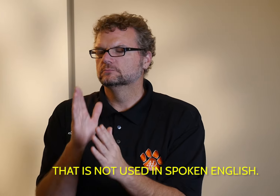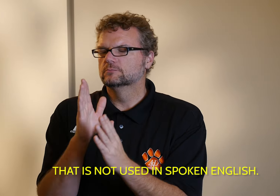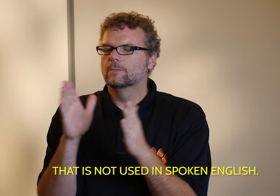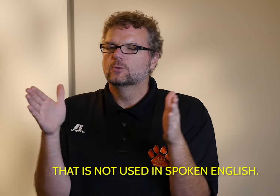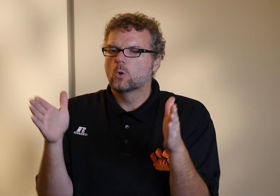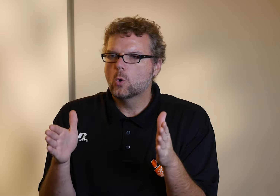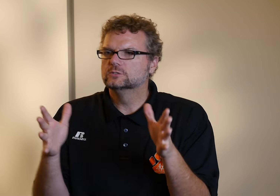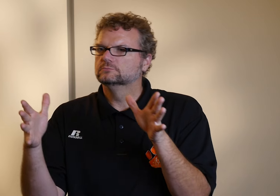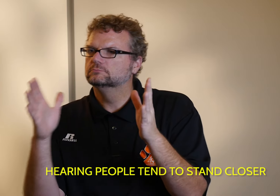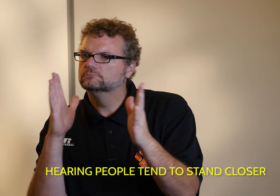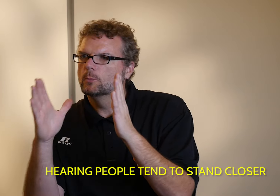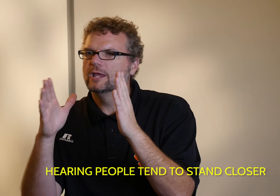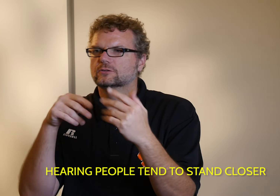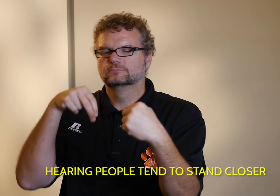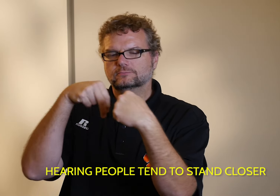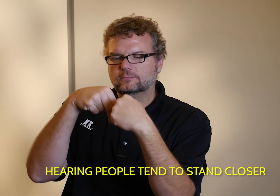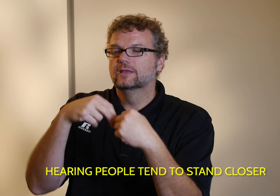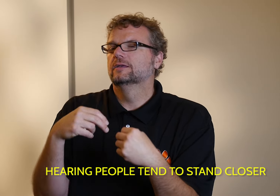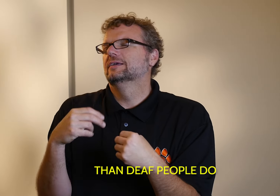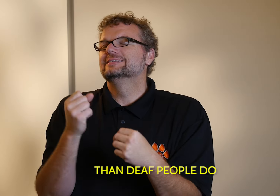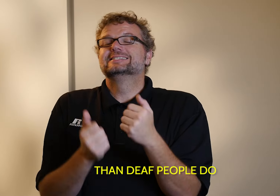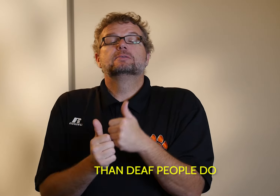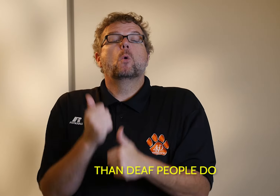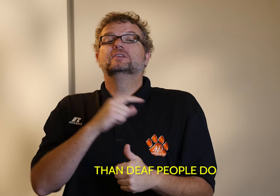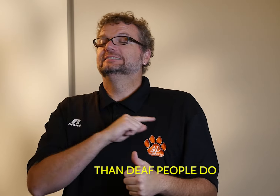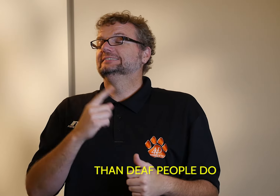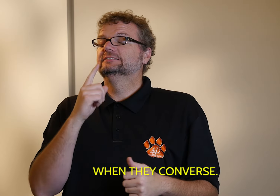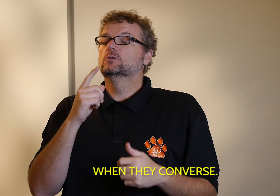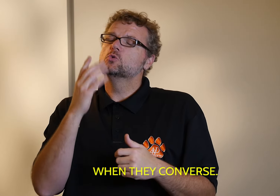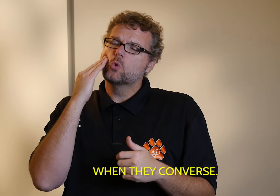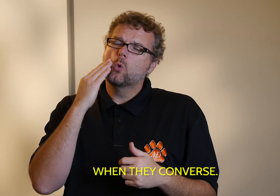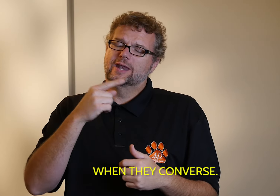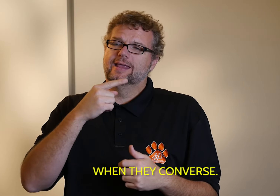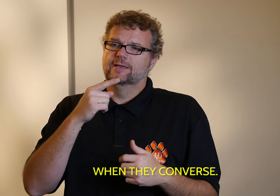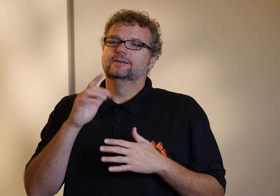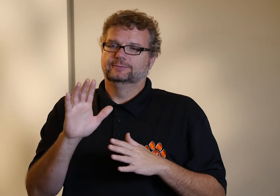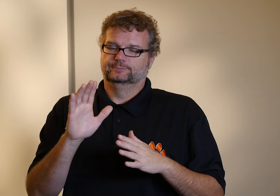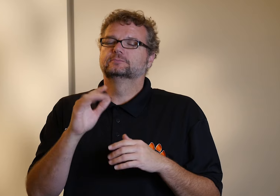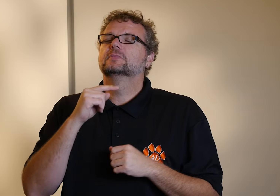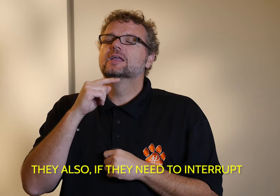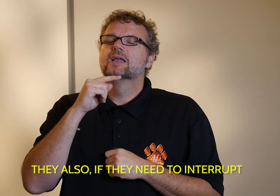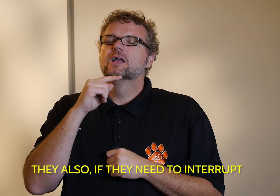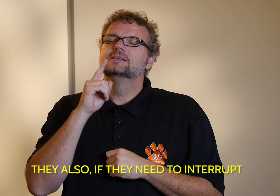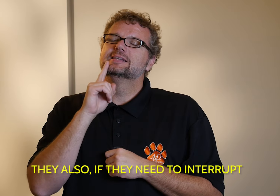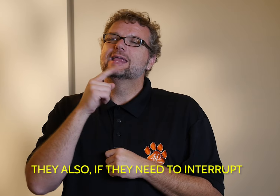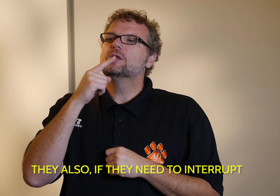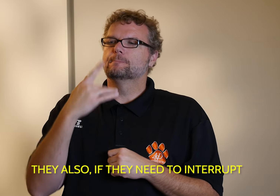English. Hearing people tend to stand closer together than deaf people do when they converse. They also, if they need